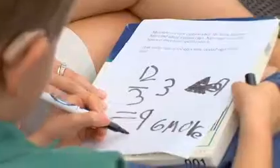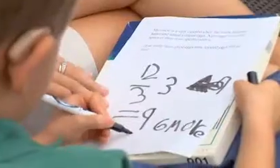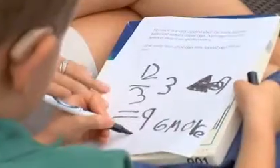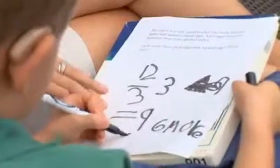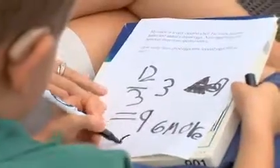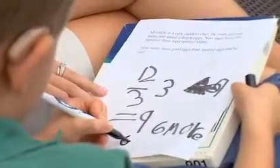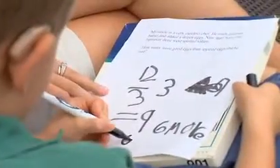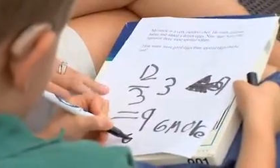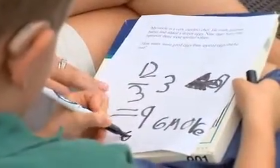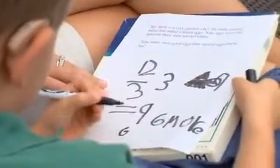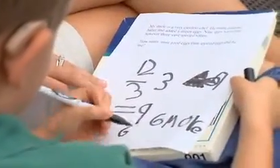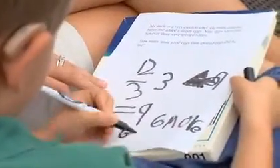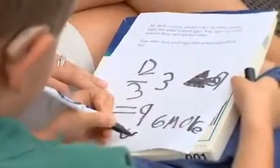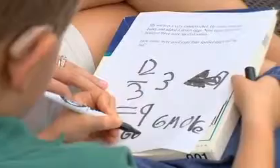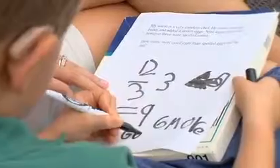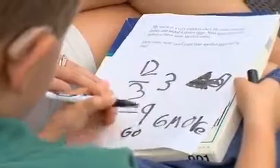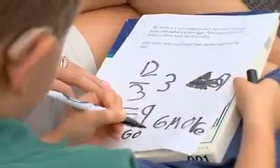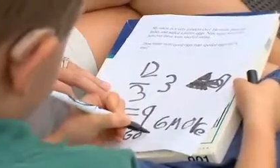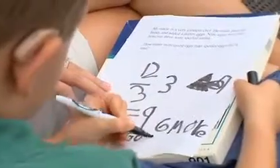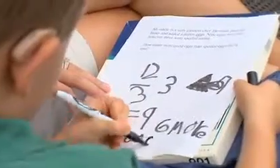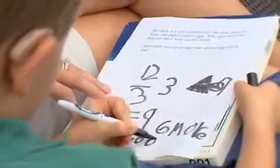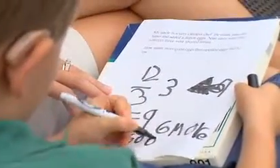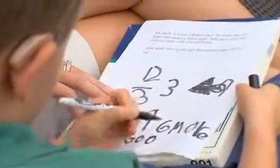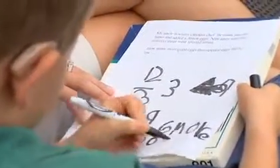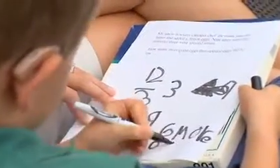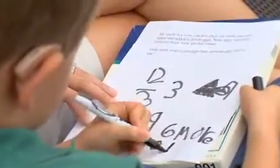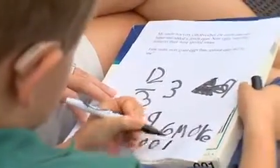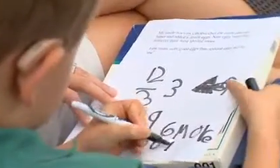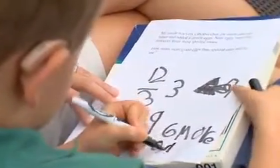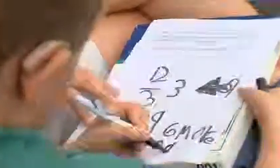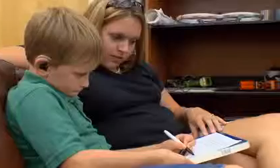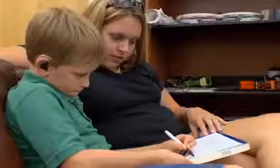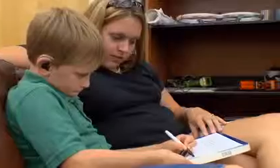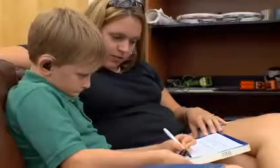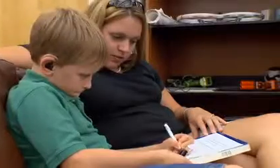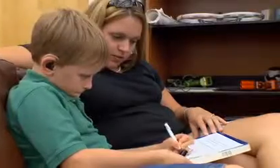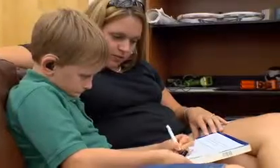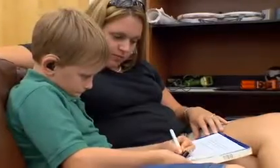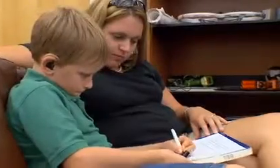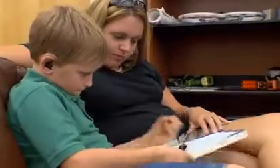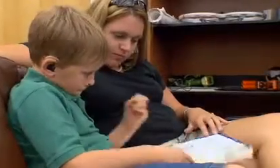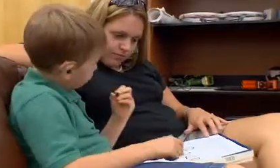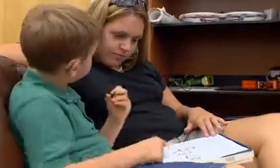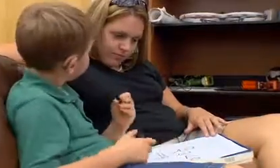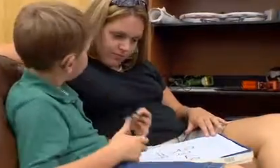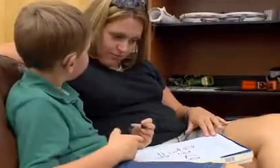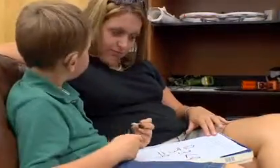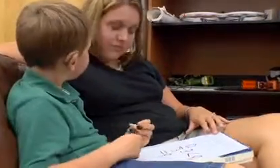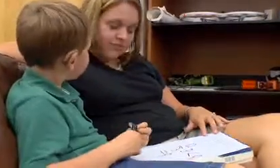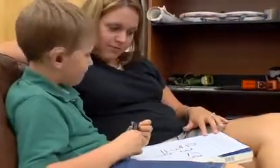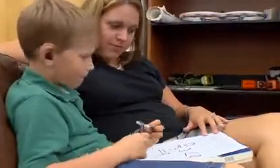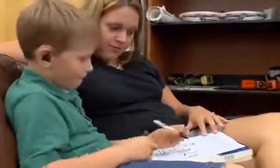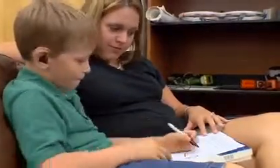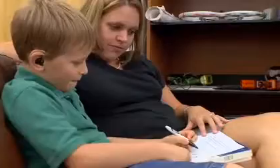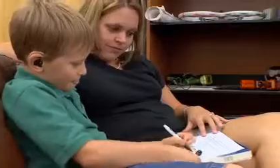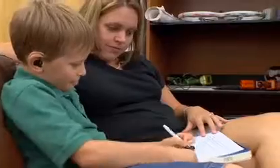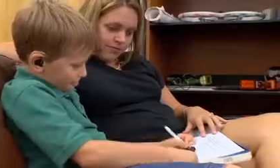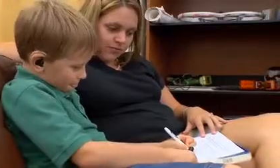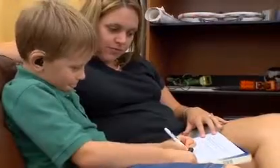as 75% of hearing parents of deaf children never become fluent signers. that means only 25